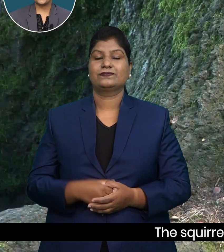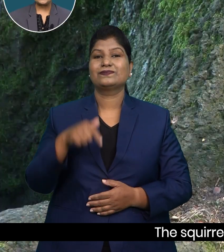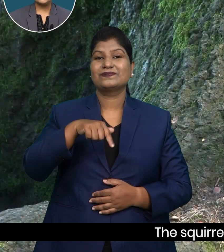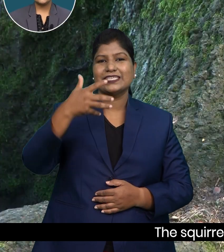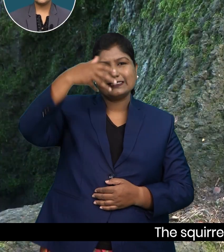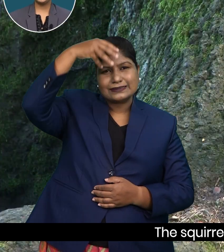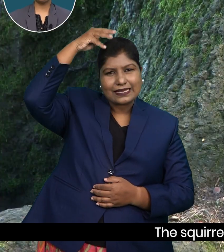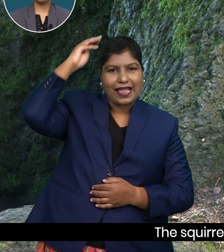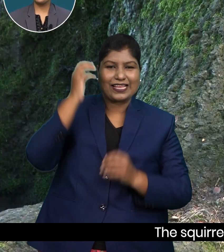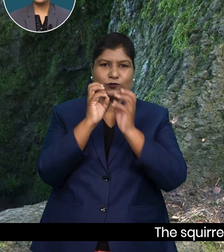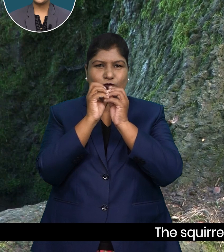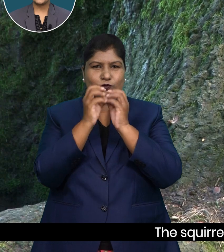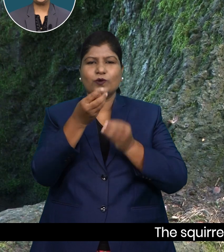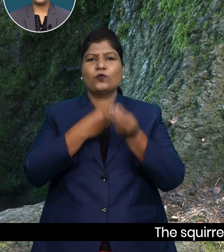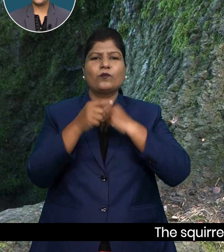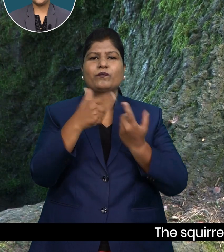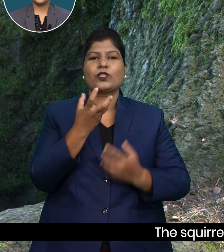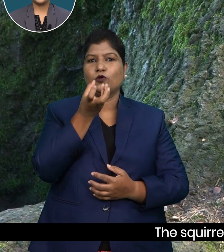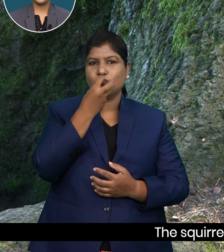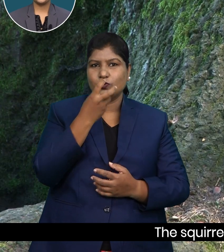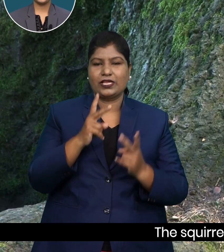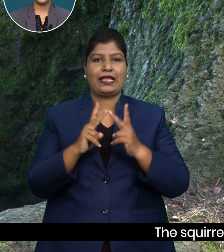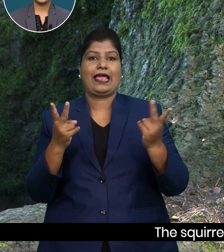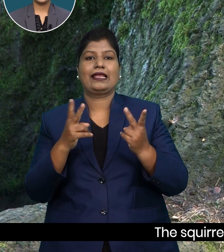The squirrels eat fruits and nuts.